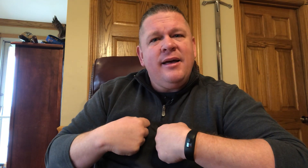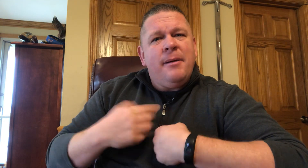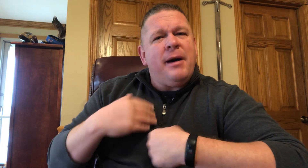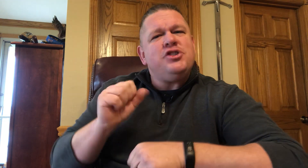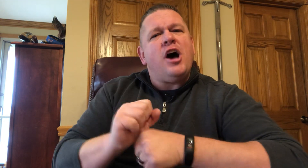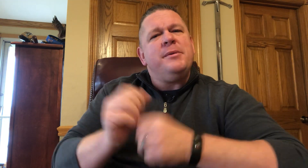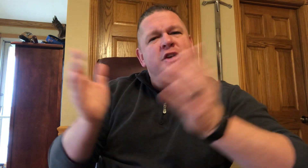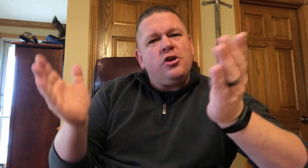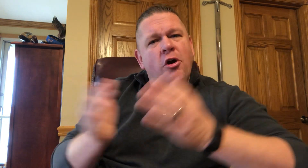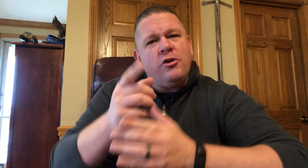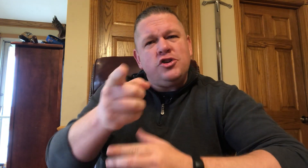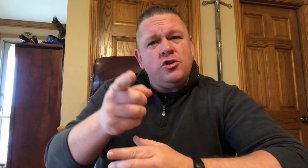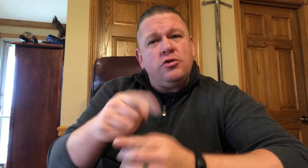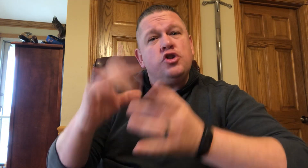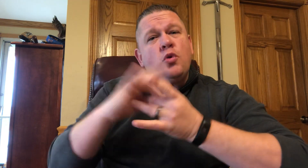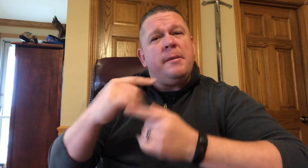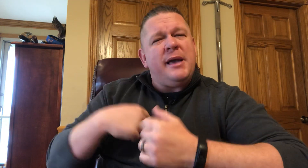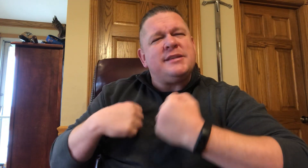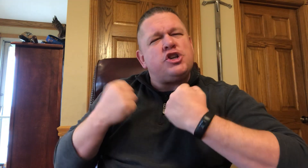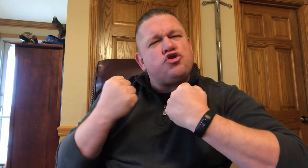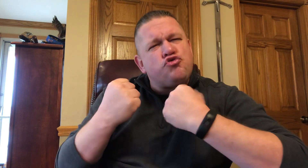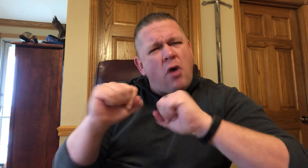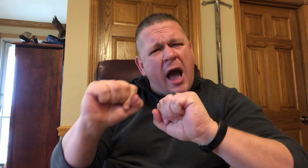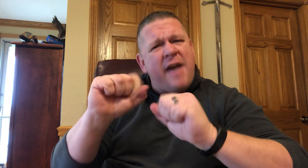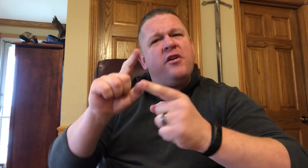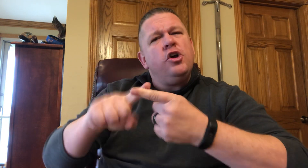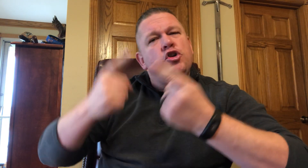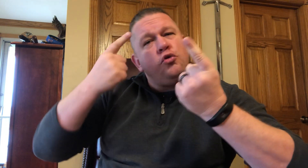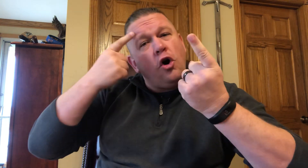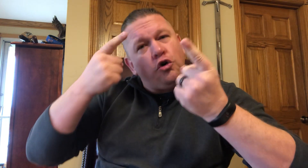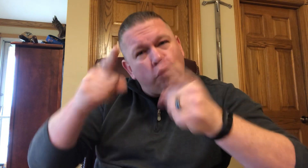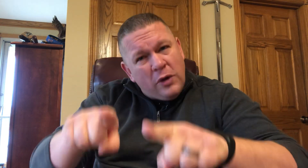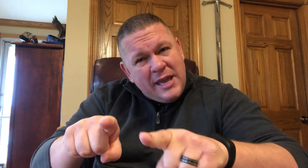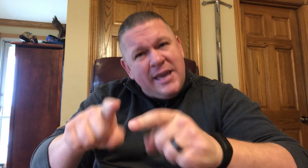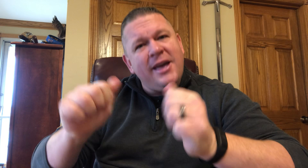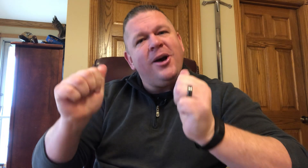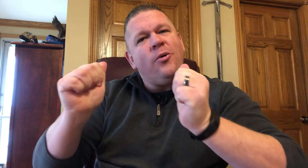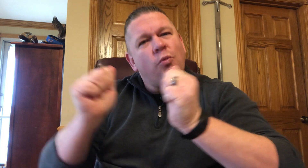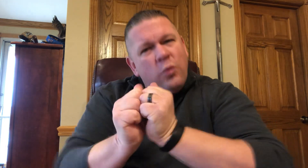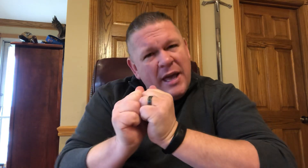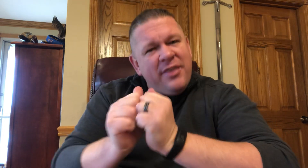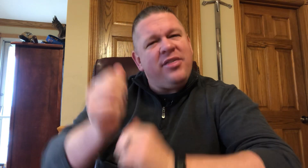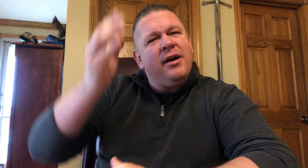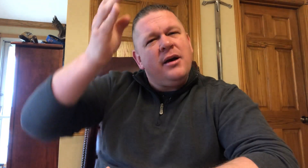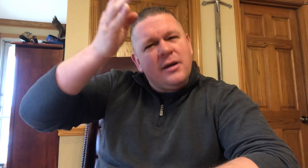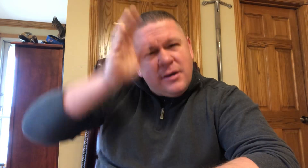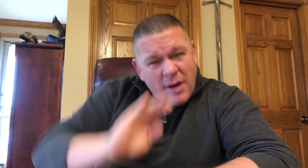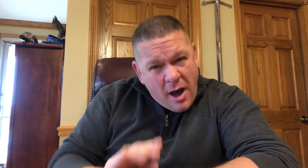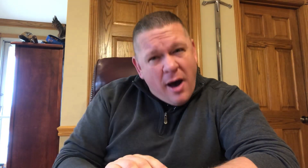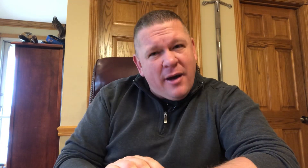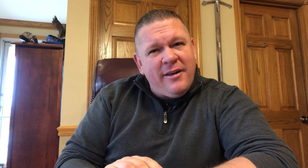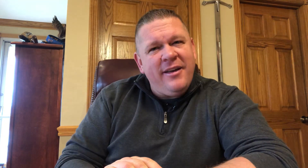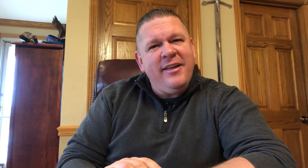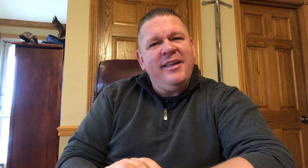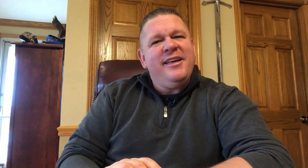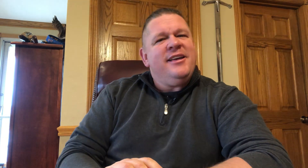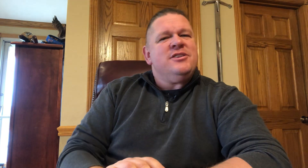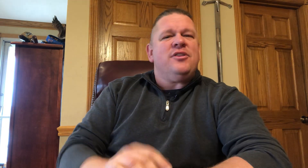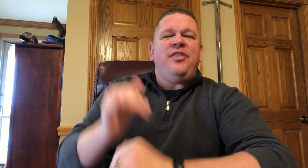My job is to encourage you to join me as I strive to agree with God. So that's